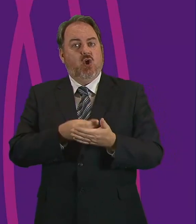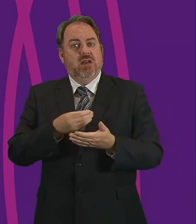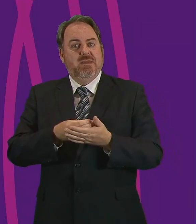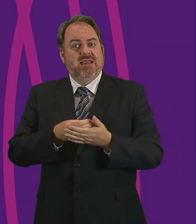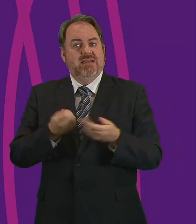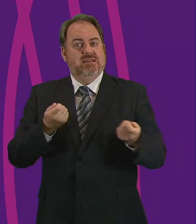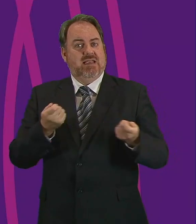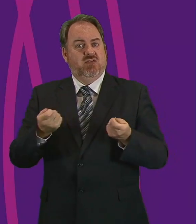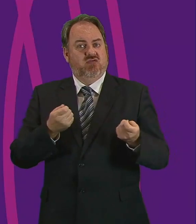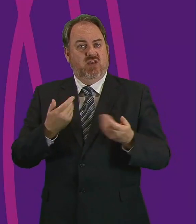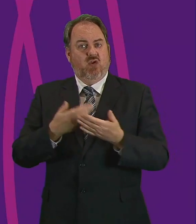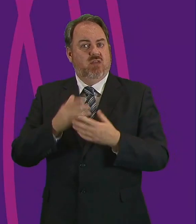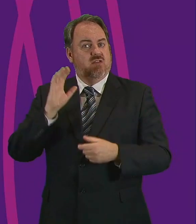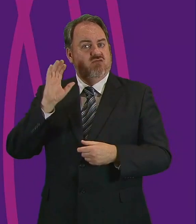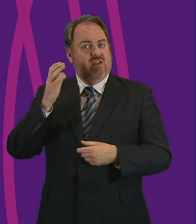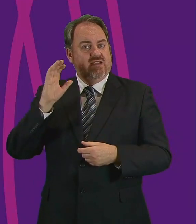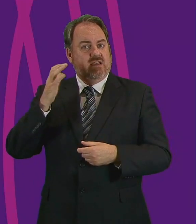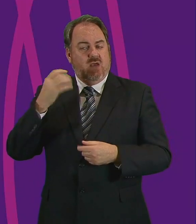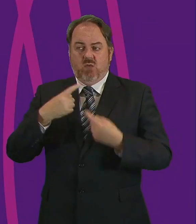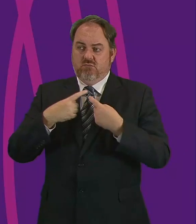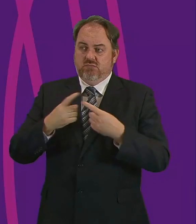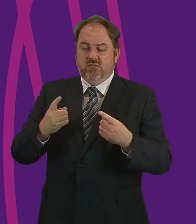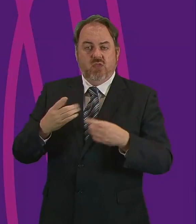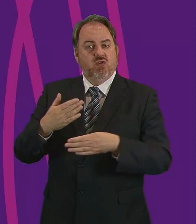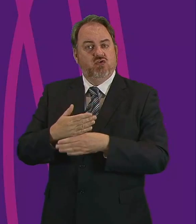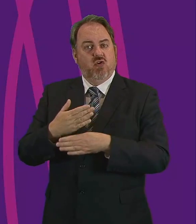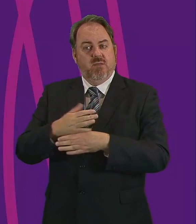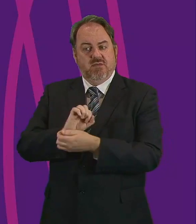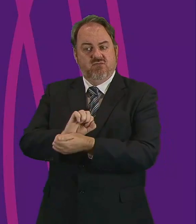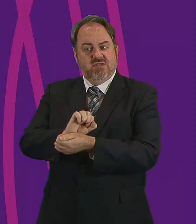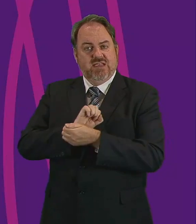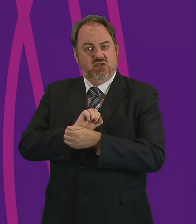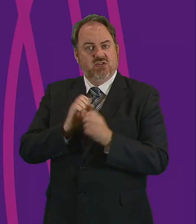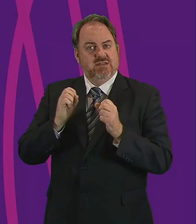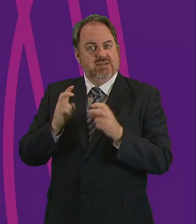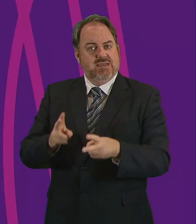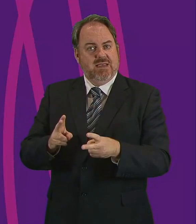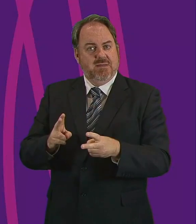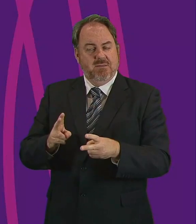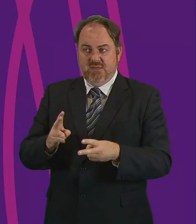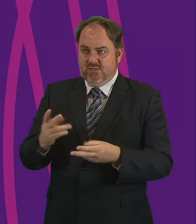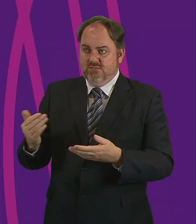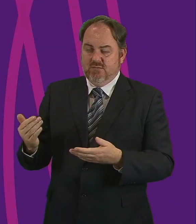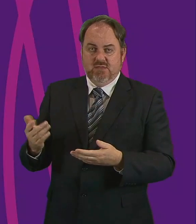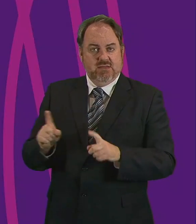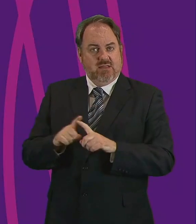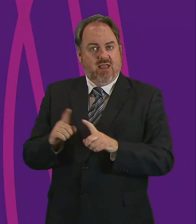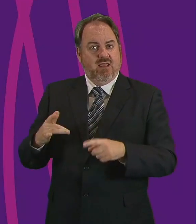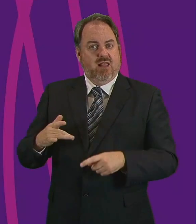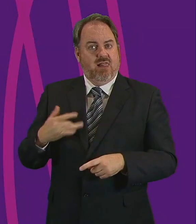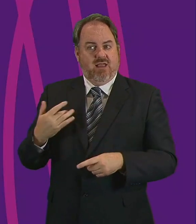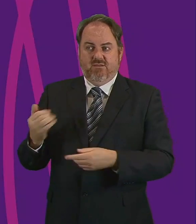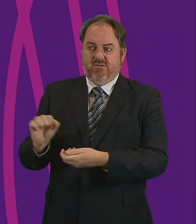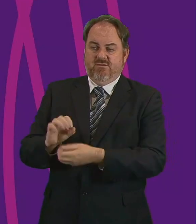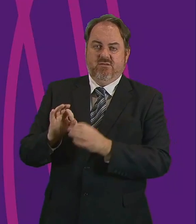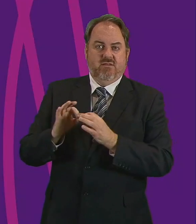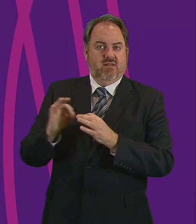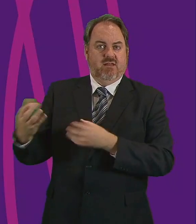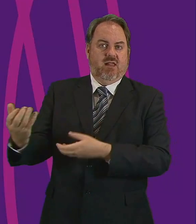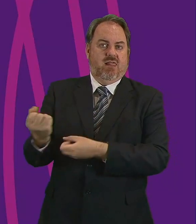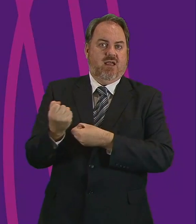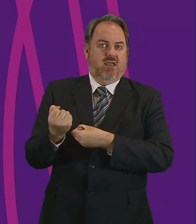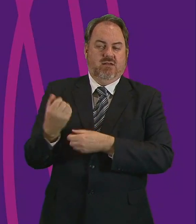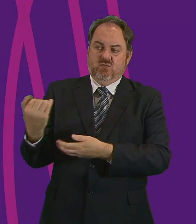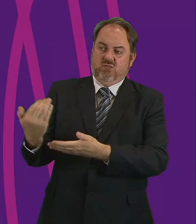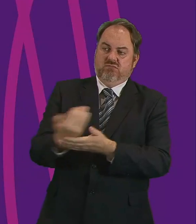took to the airwaves to describe the job retention scheme as a lifeline, and it has been, keeping the economy from collapse